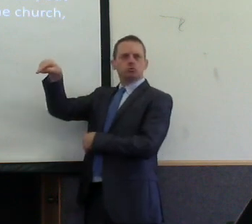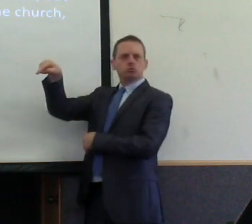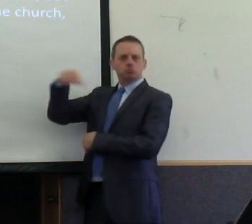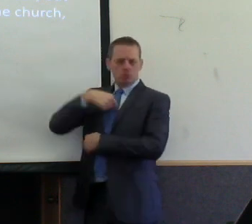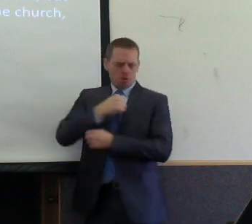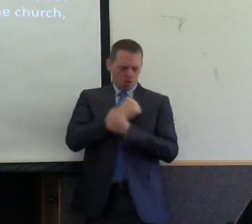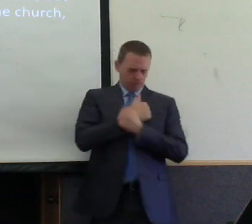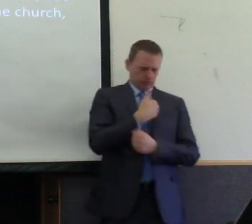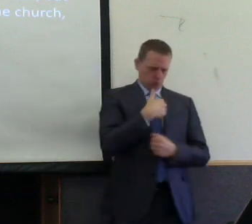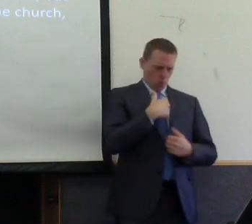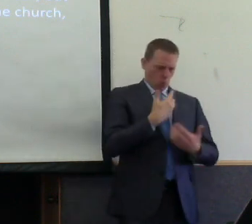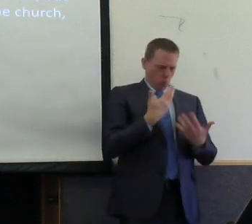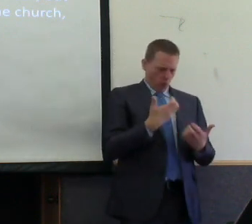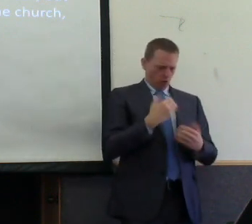the husband should love the wife.